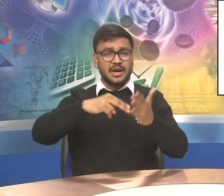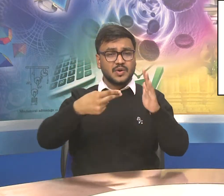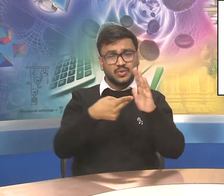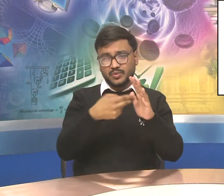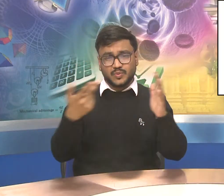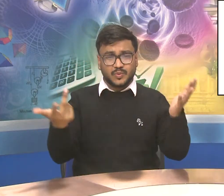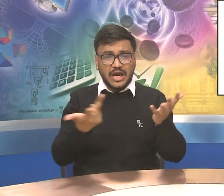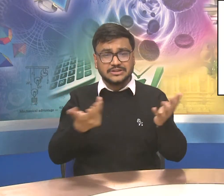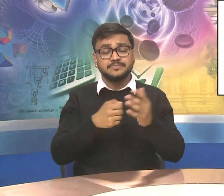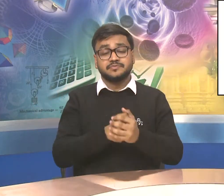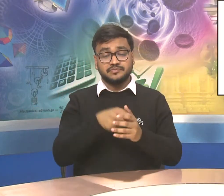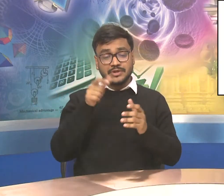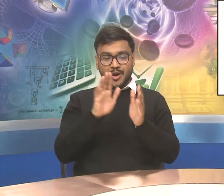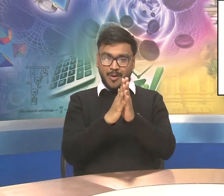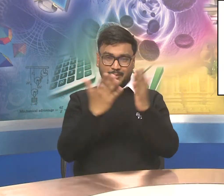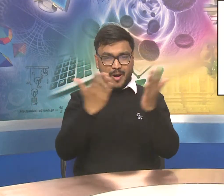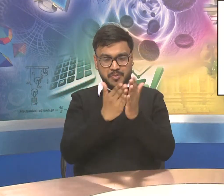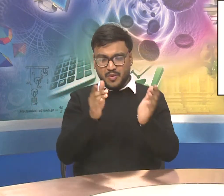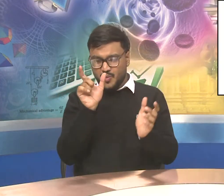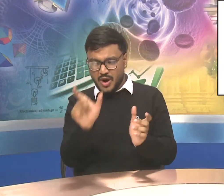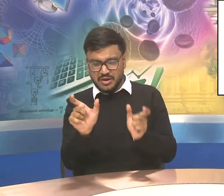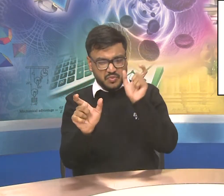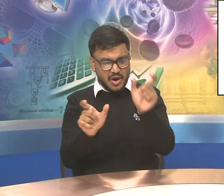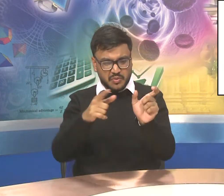First word is researcher.